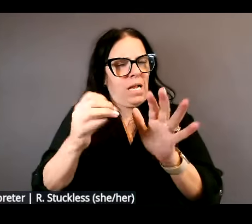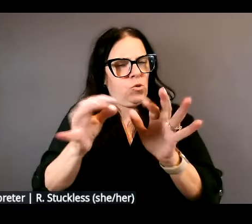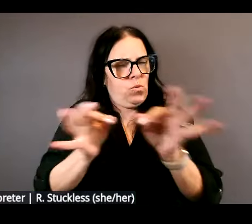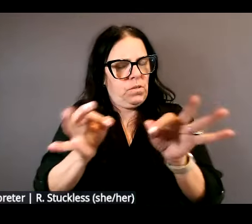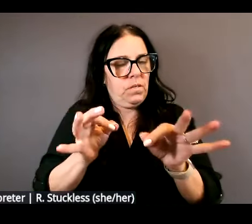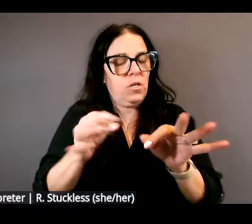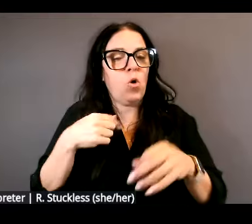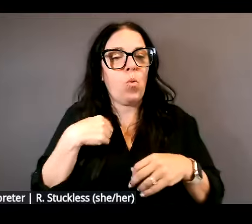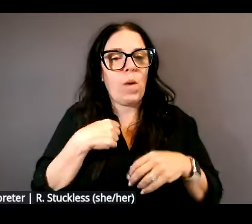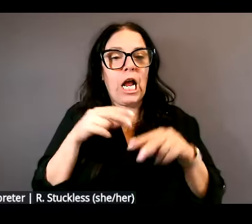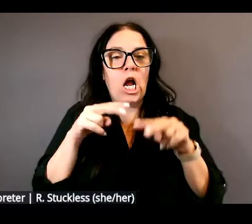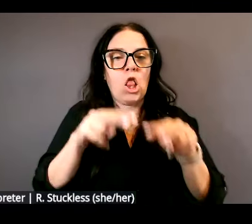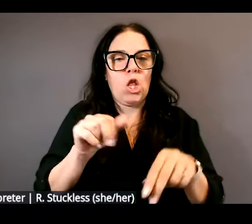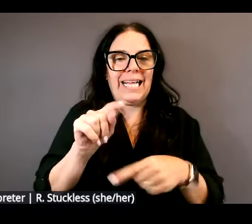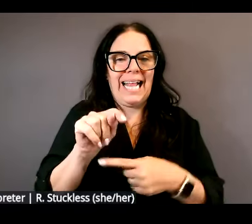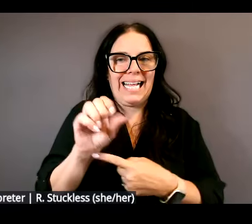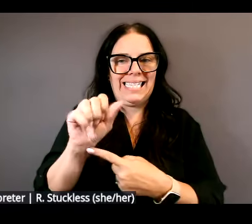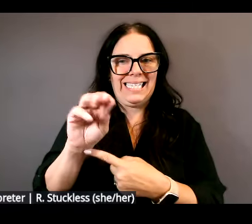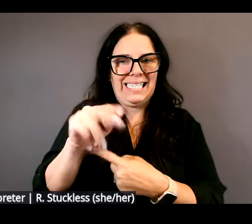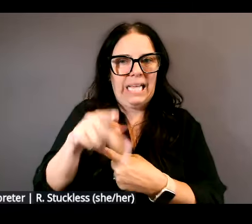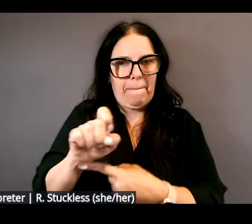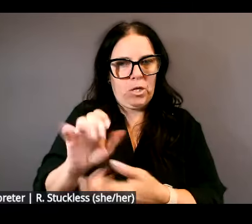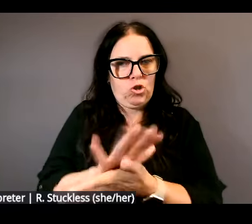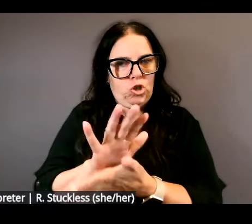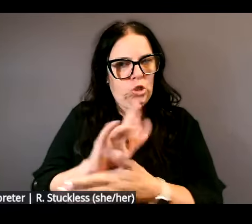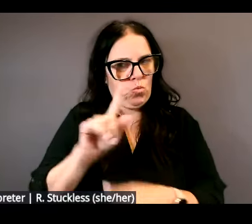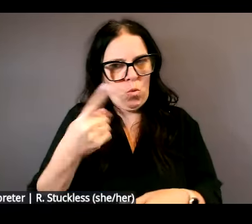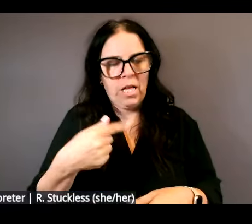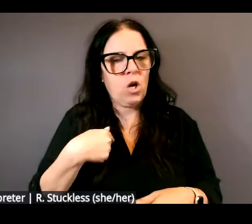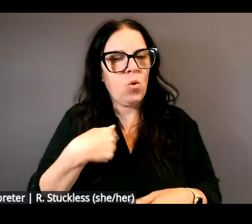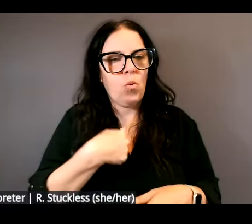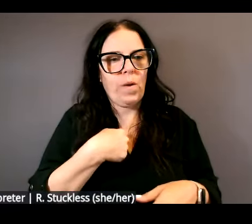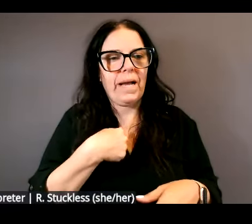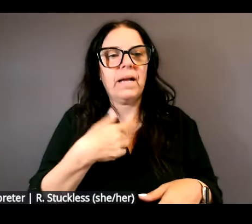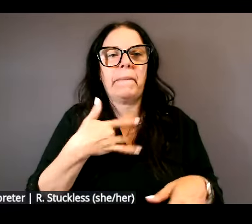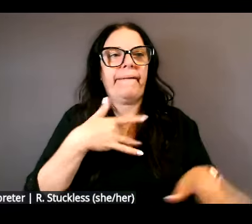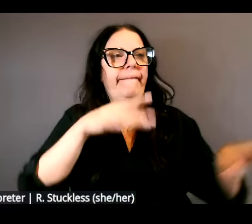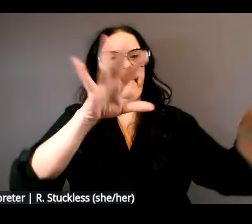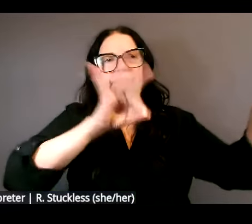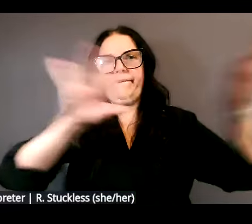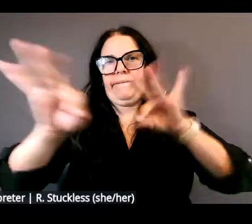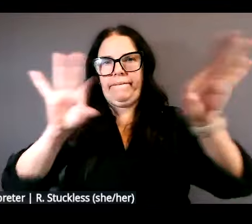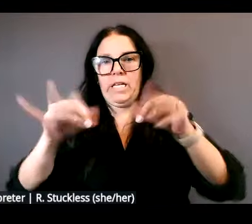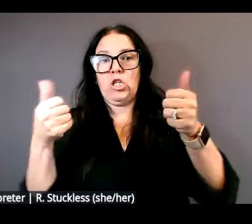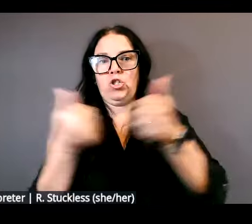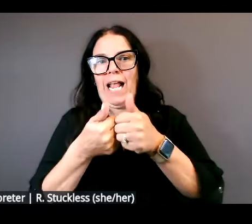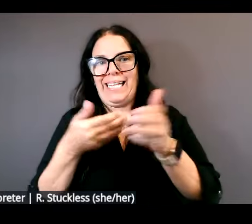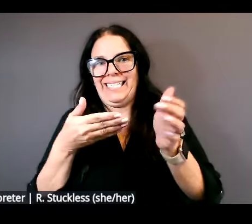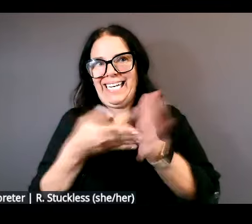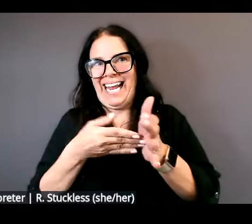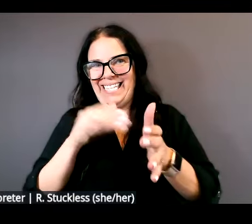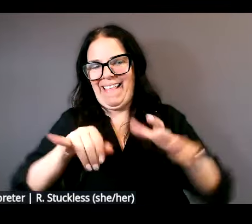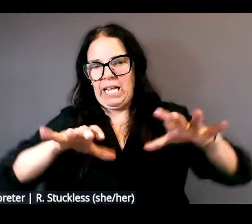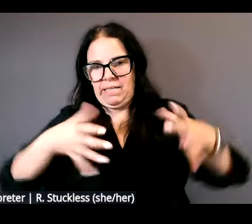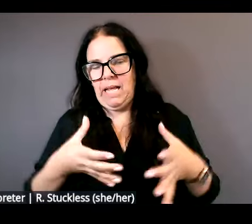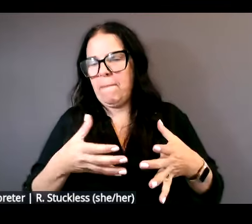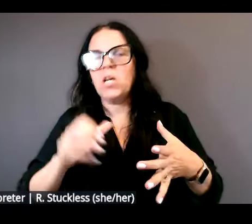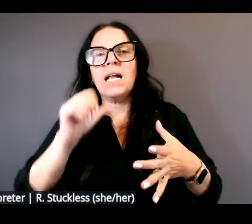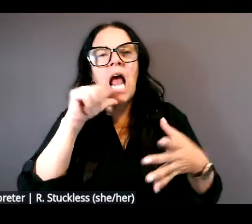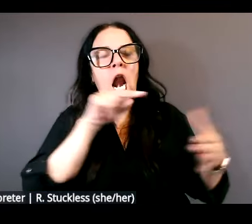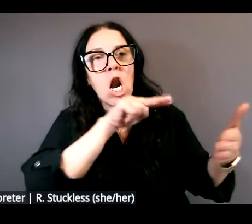only. Just because that's, we pull the sample, the challenge is against the sample only. So I just wanted to clarify that